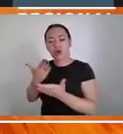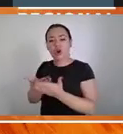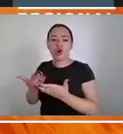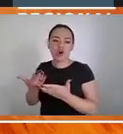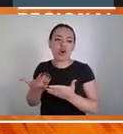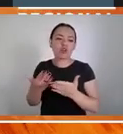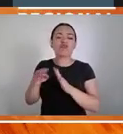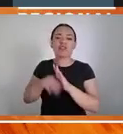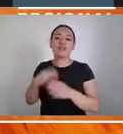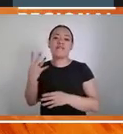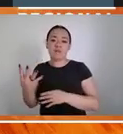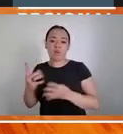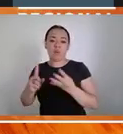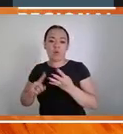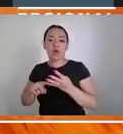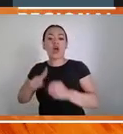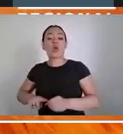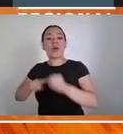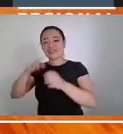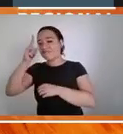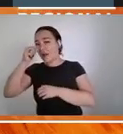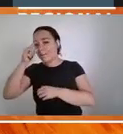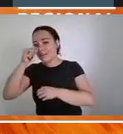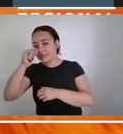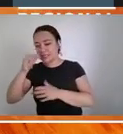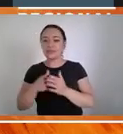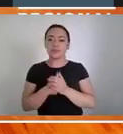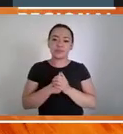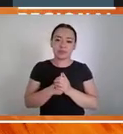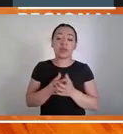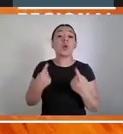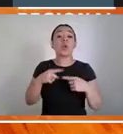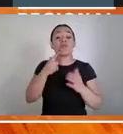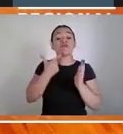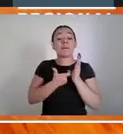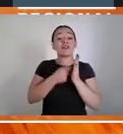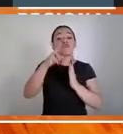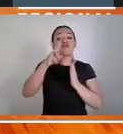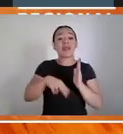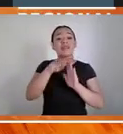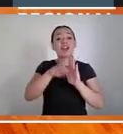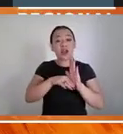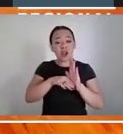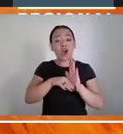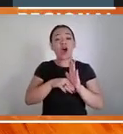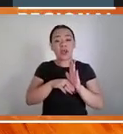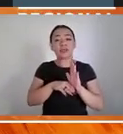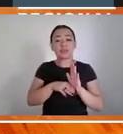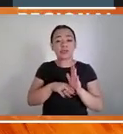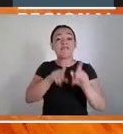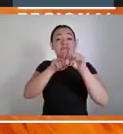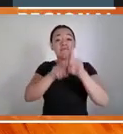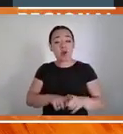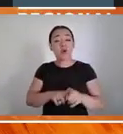viability. We strongly recommend that you read the guidelines and pay close attention to the assessment criteria.